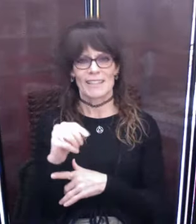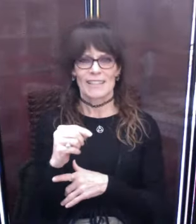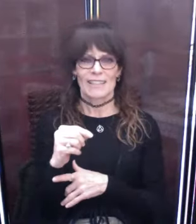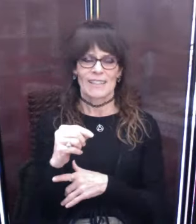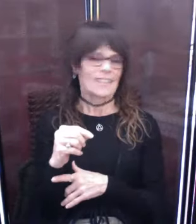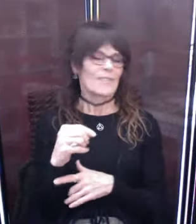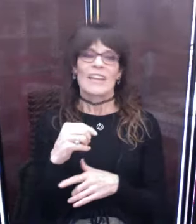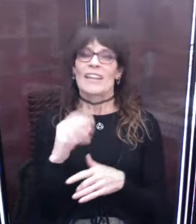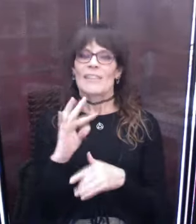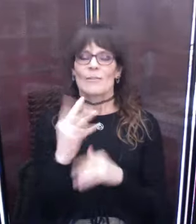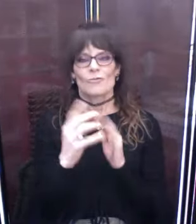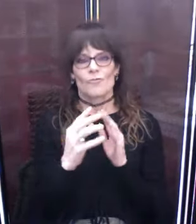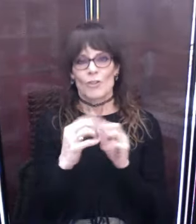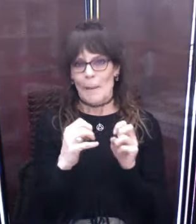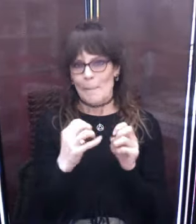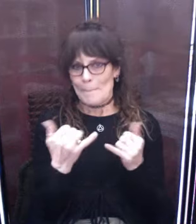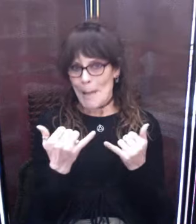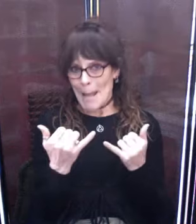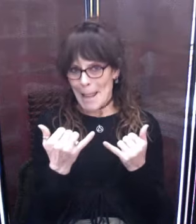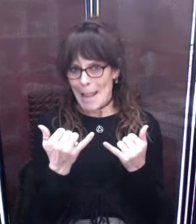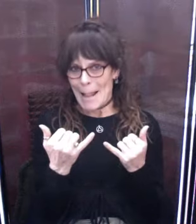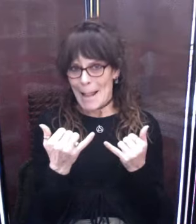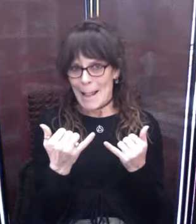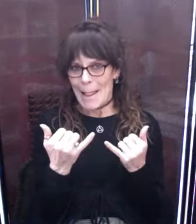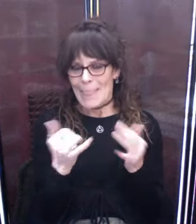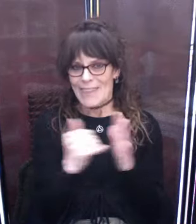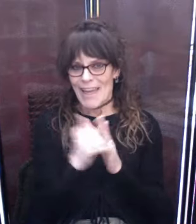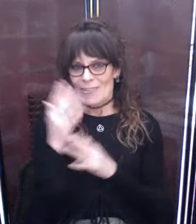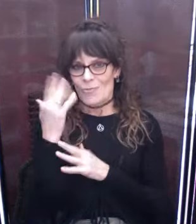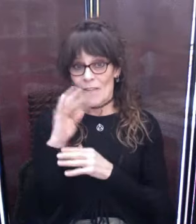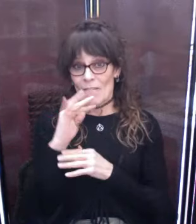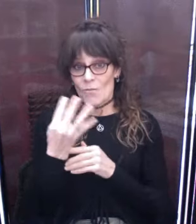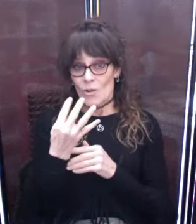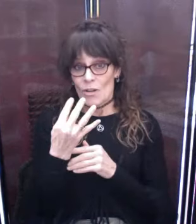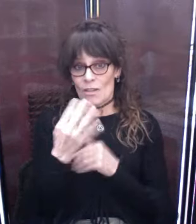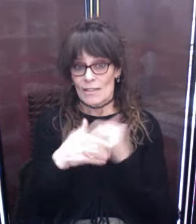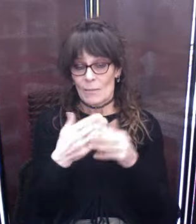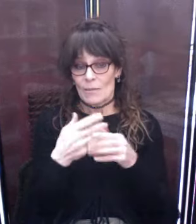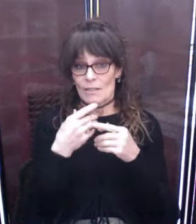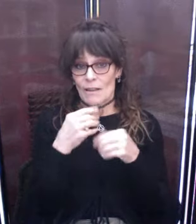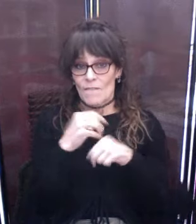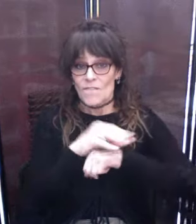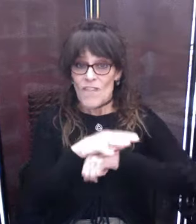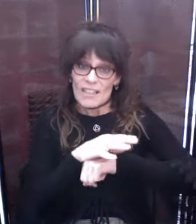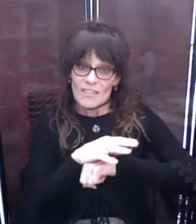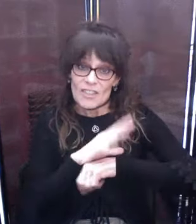But here's the deal. Here's why that 4th step was effective, because it was all I knew to do. So I did